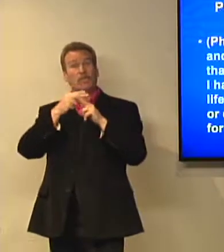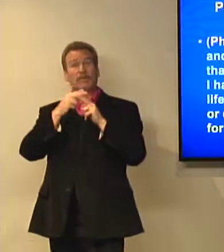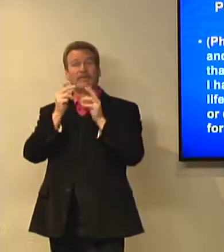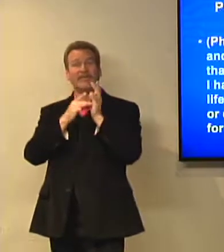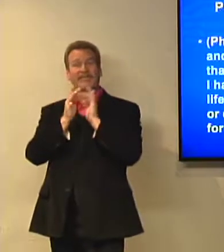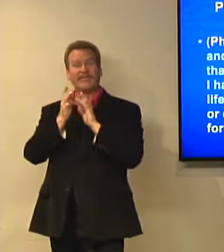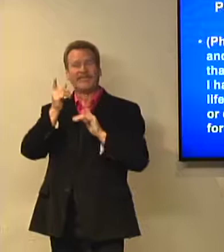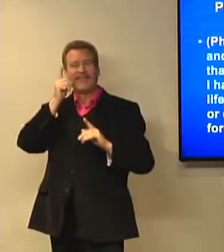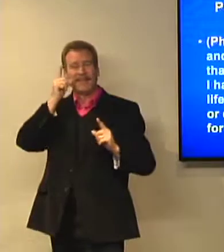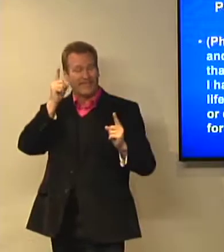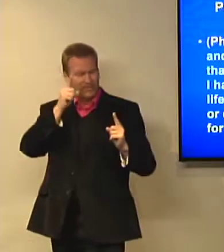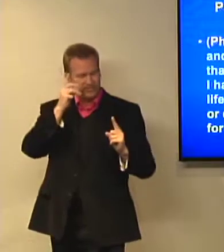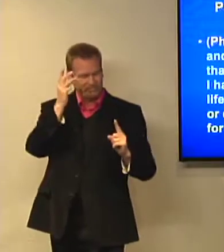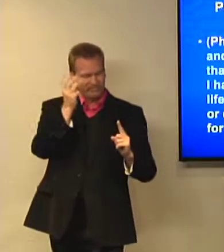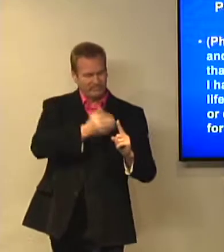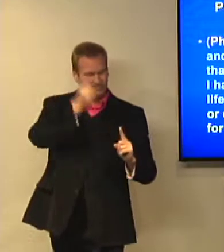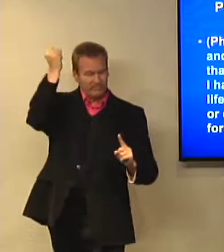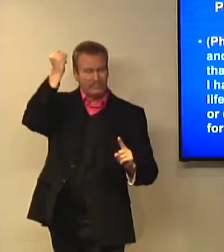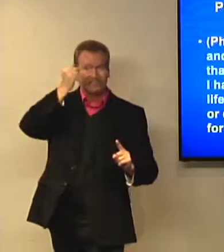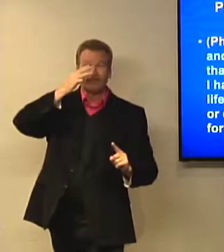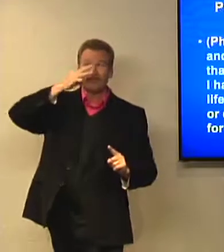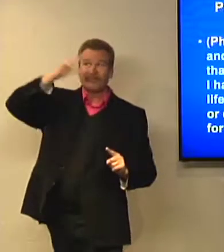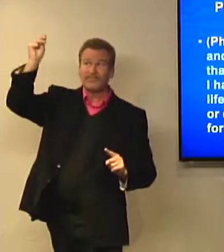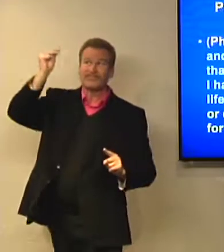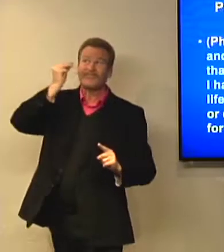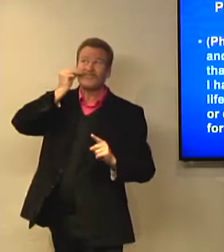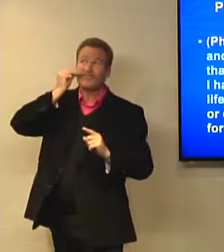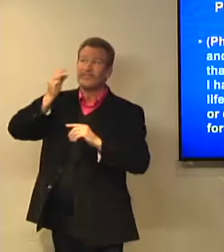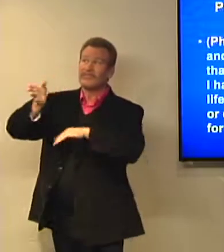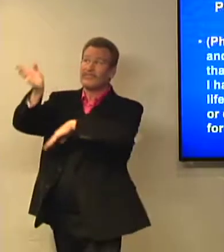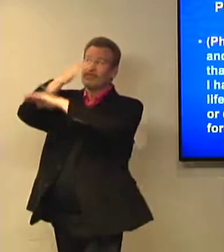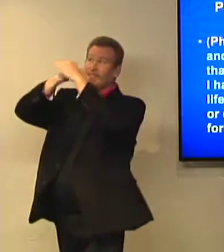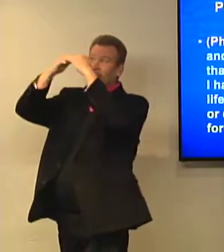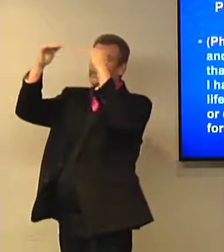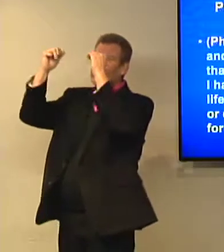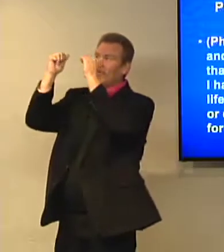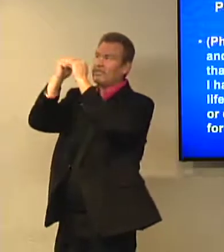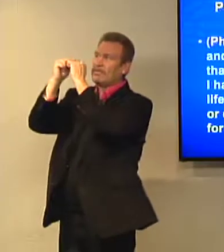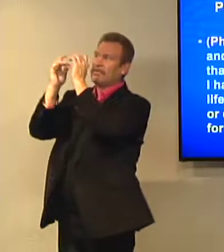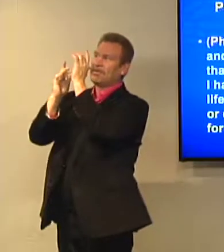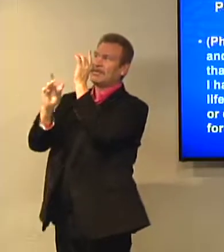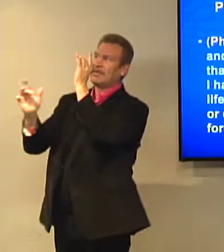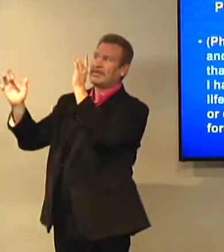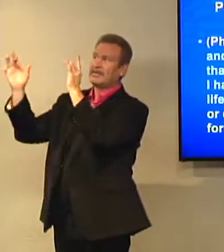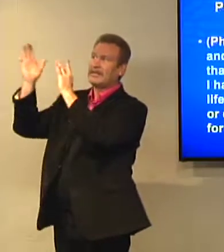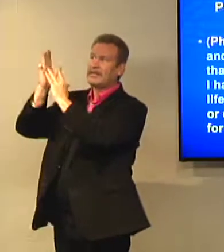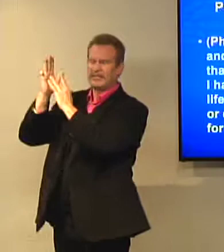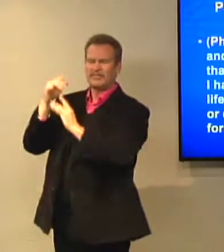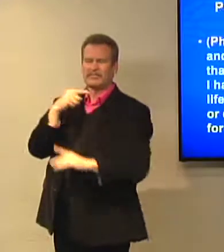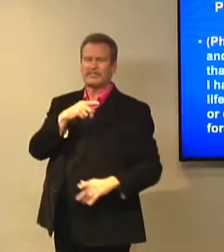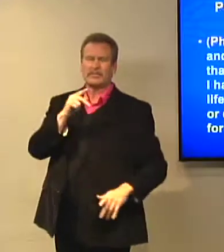says, "For I fully expect and look forward to and hope to be in heaven with Christ."